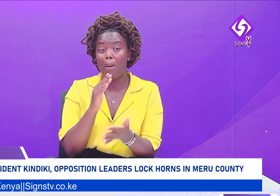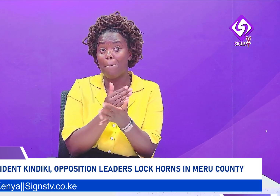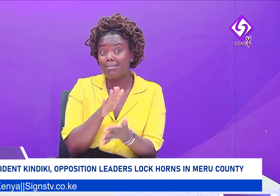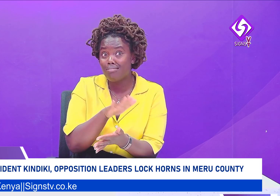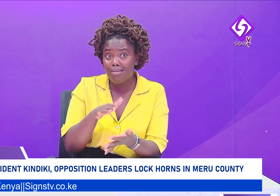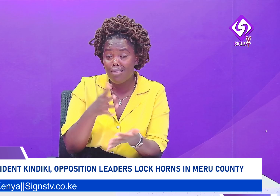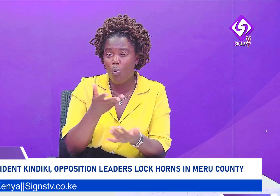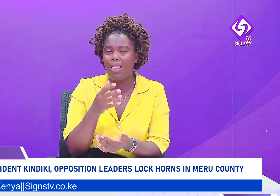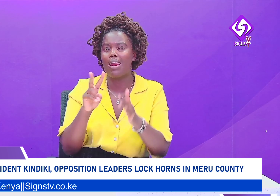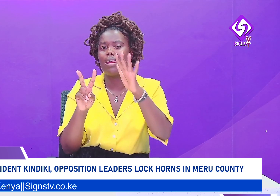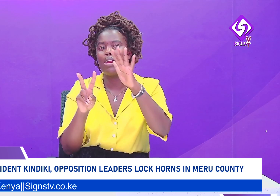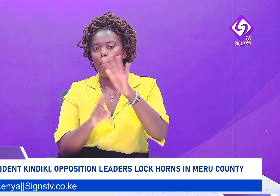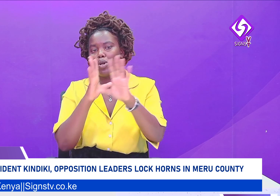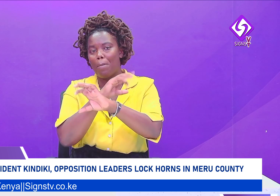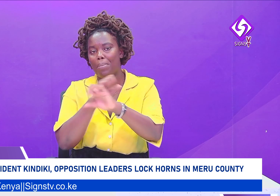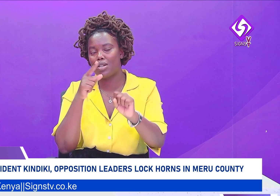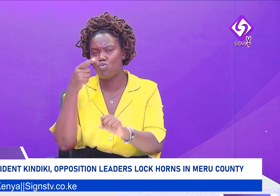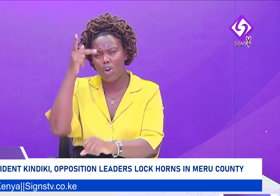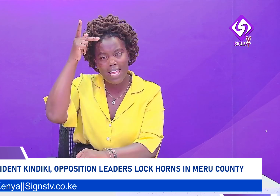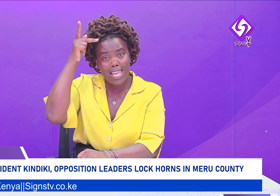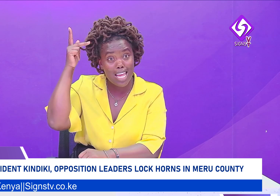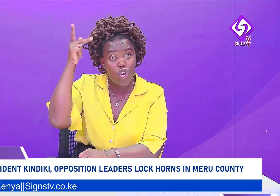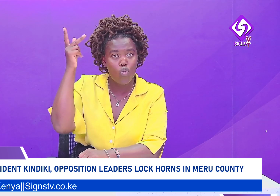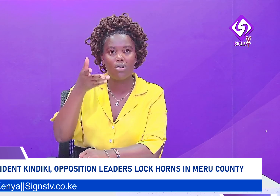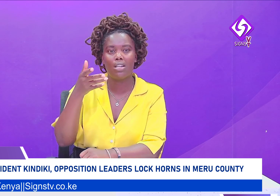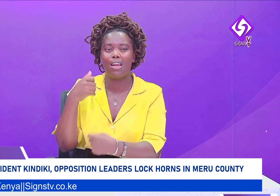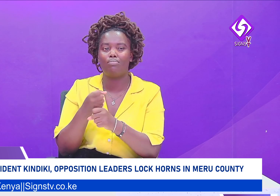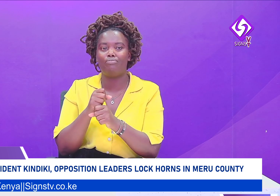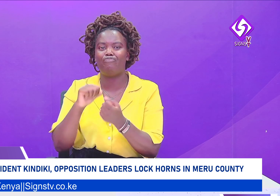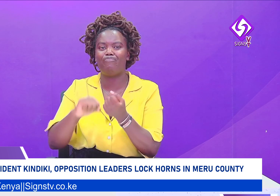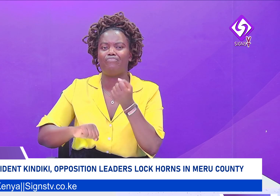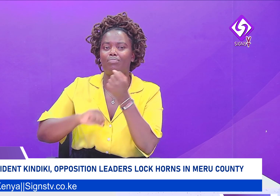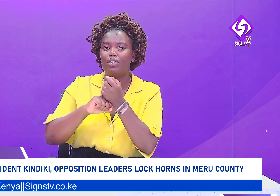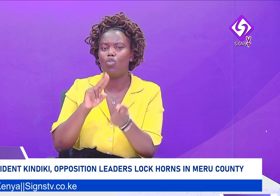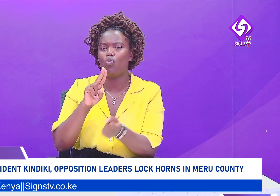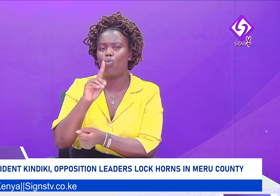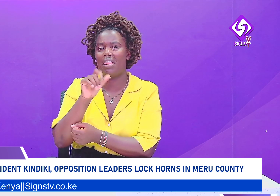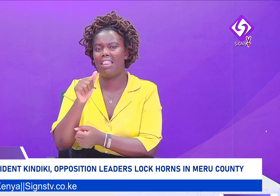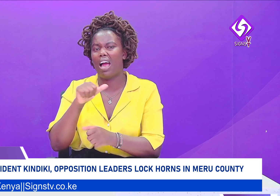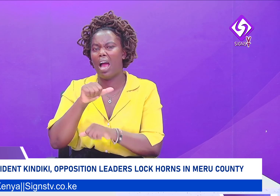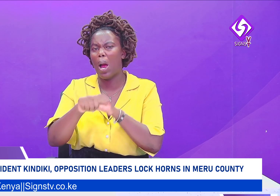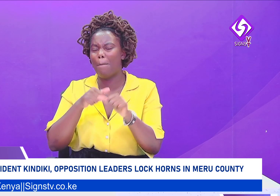Deputy President Kithure Kindiki drummed up support for UDA administration.